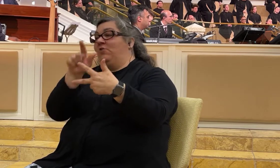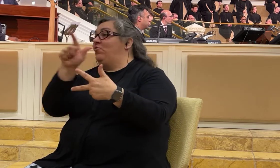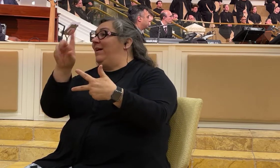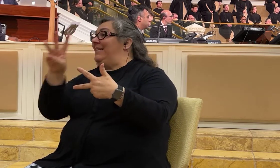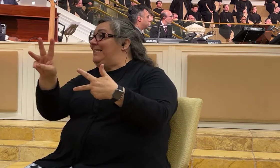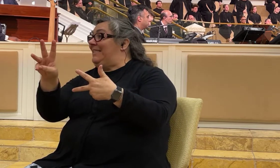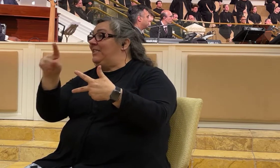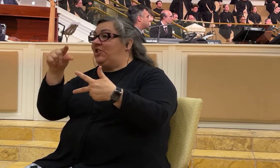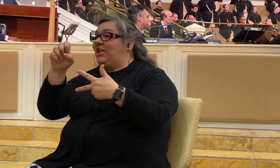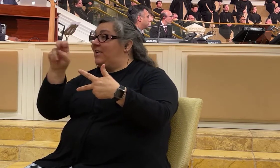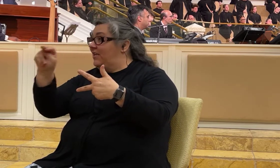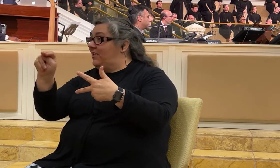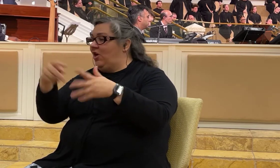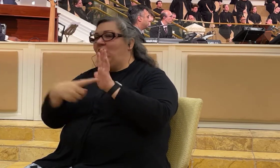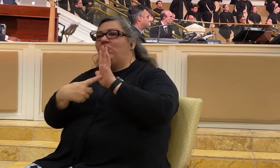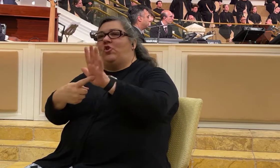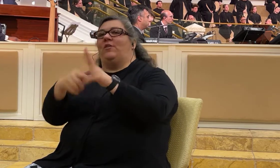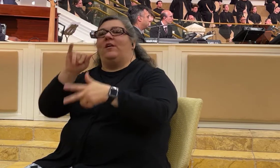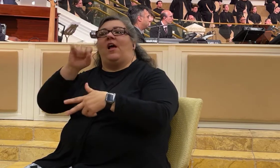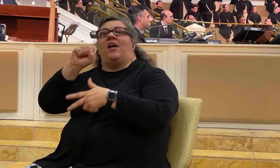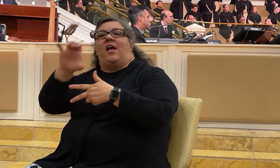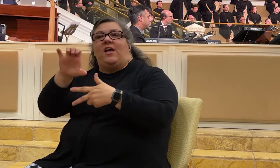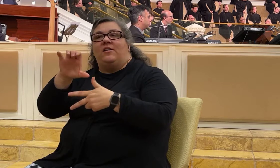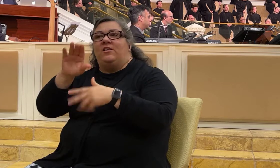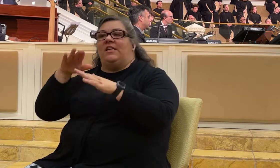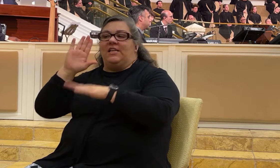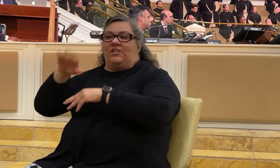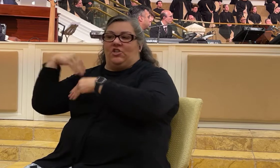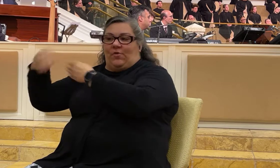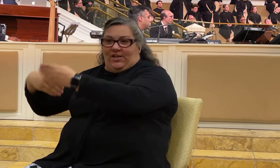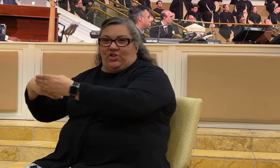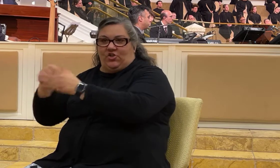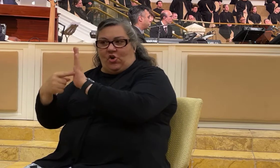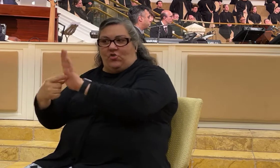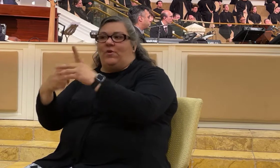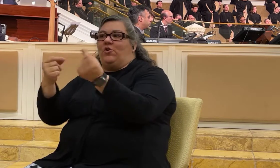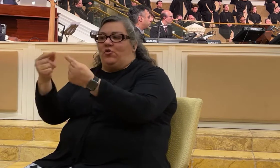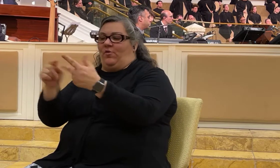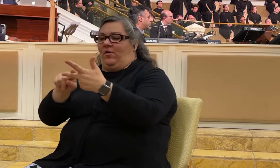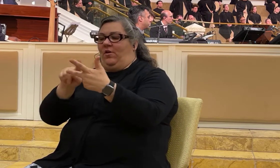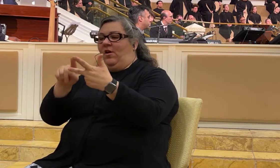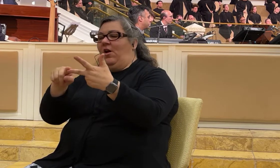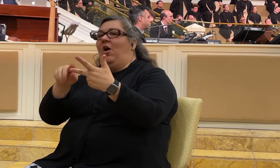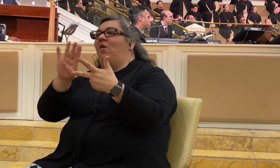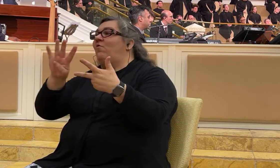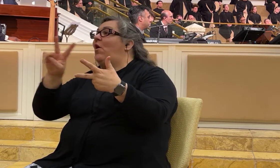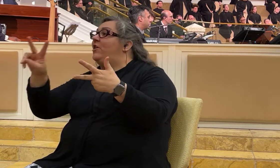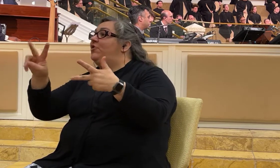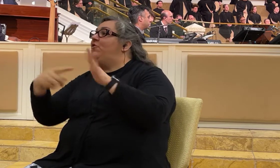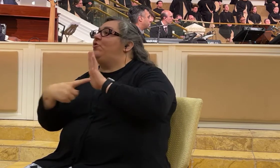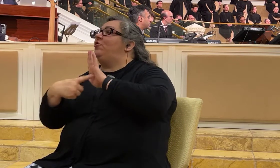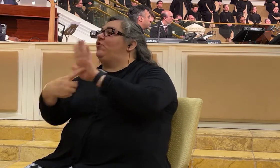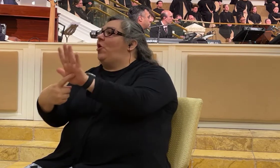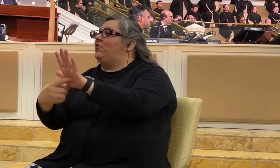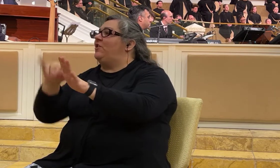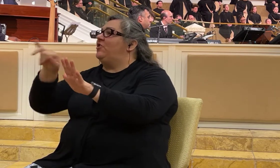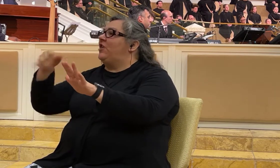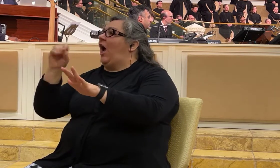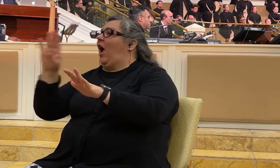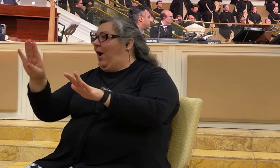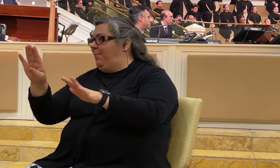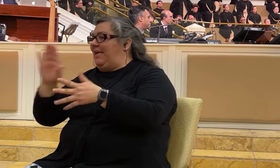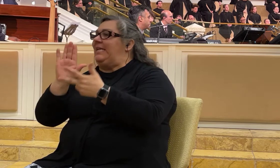Likewise, is the response of Isaac's generation and Genesis 42. Likewise, it is the response of